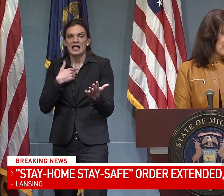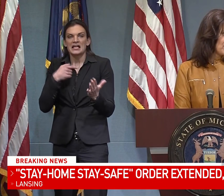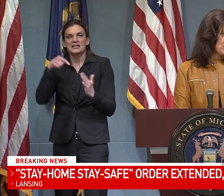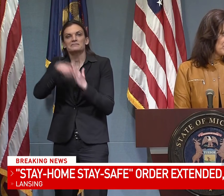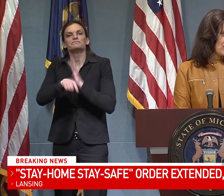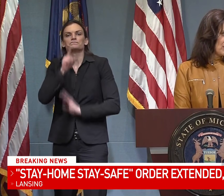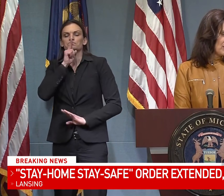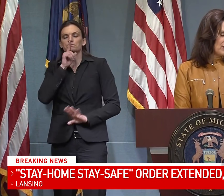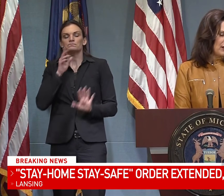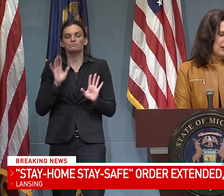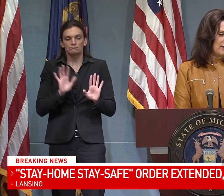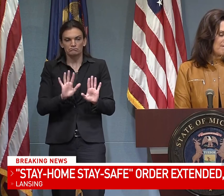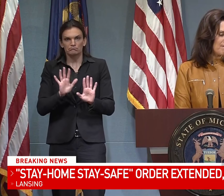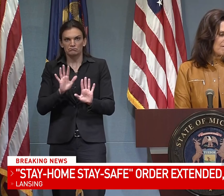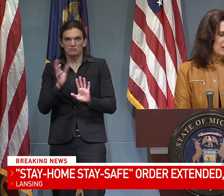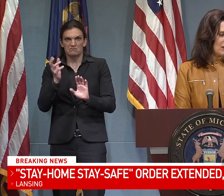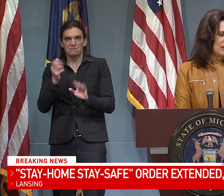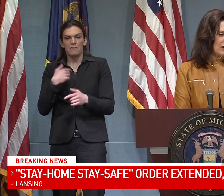with regard to our